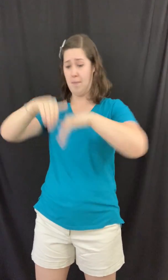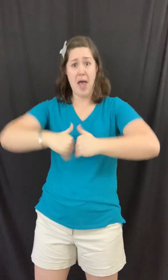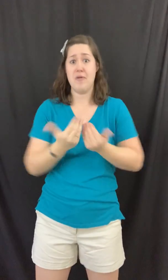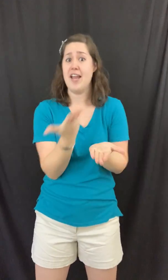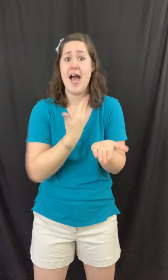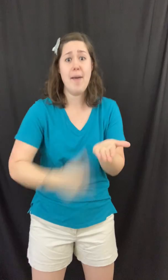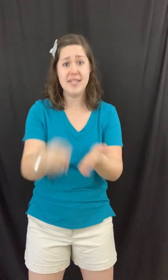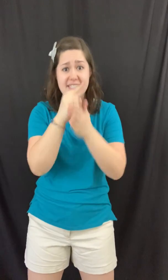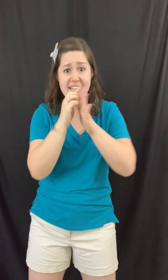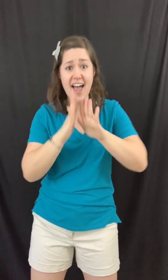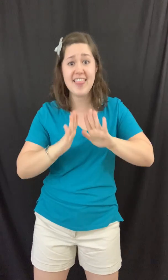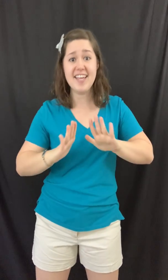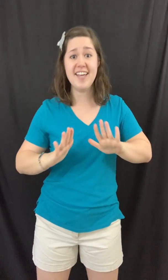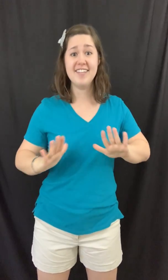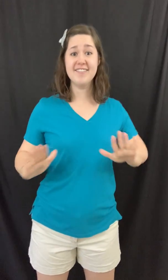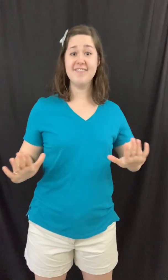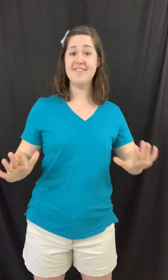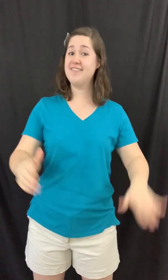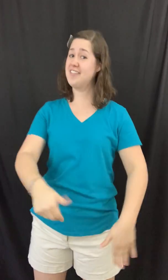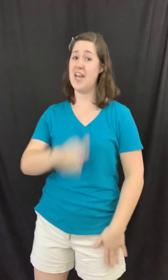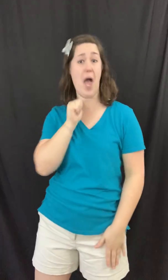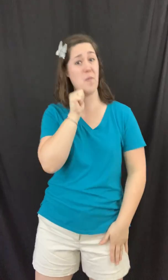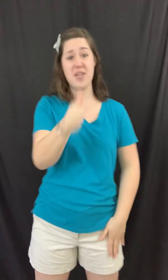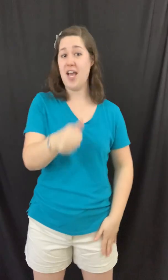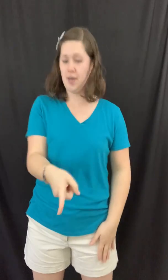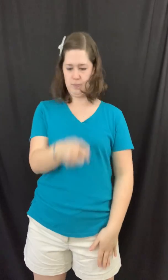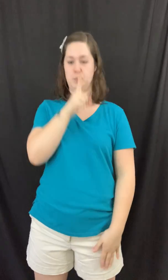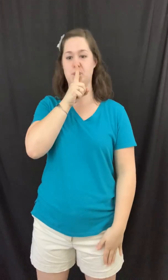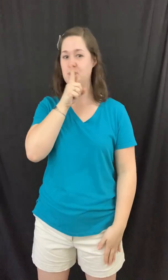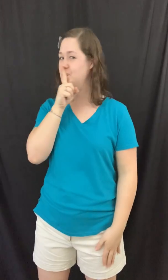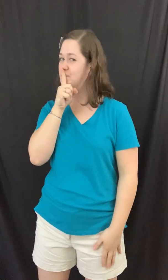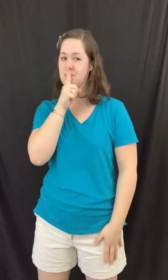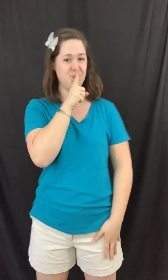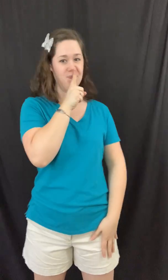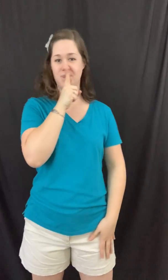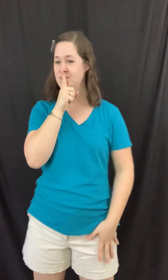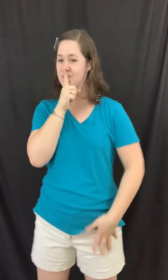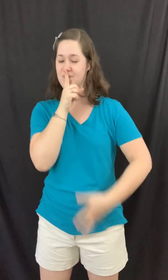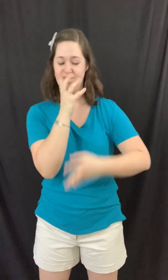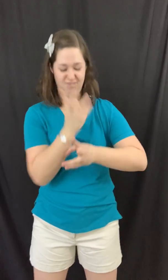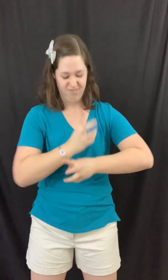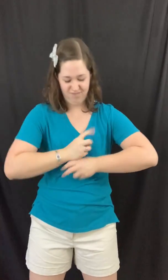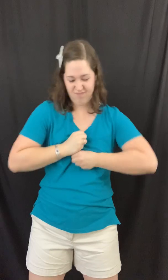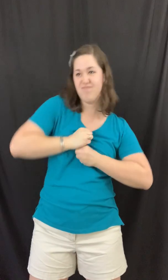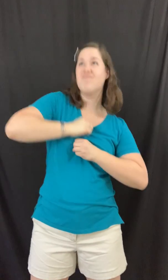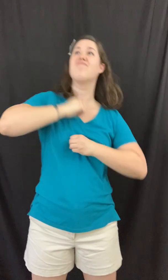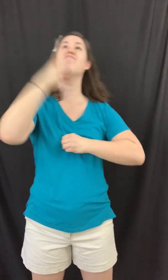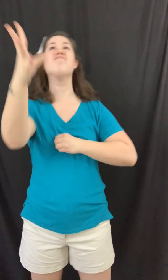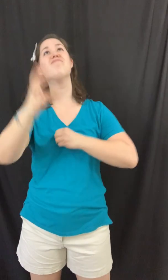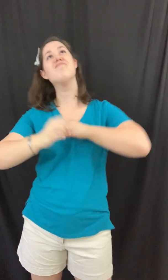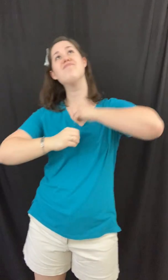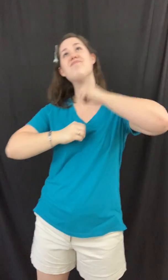How can I be silent I will not be silent How can I be silent